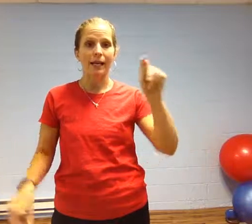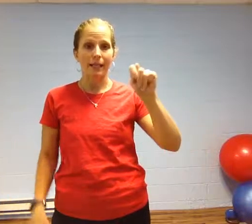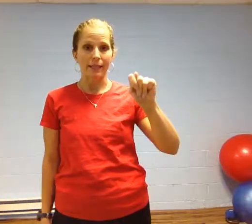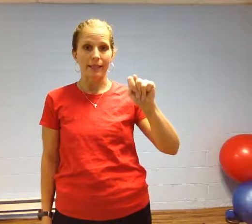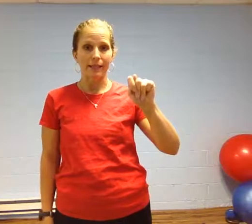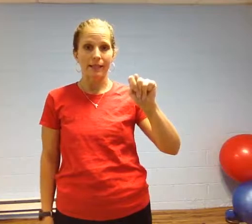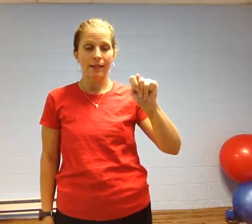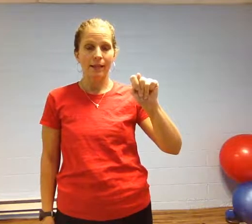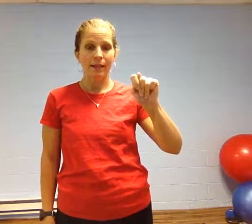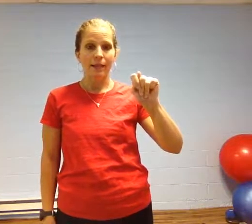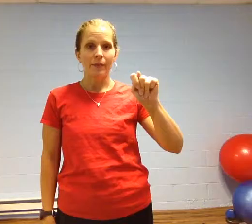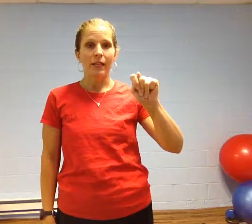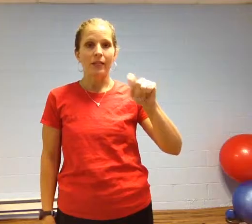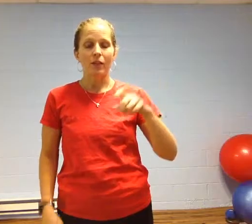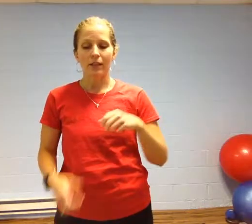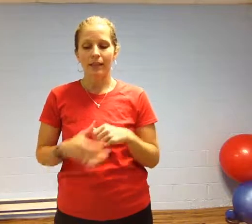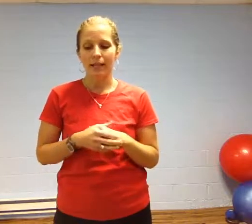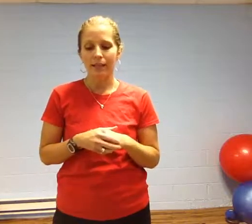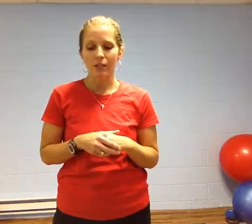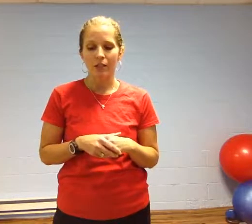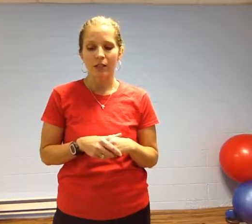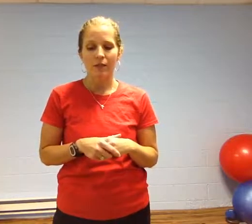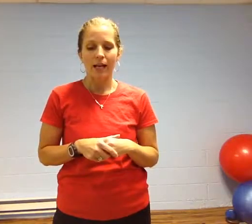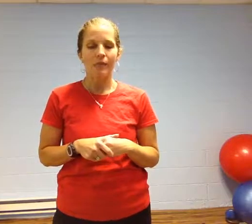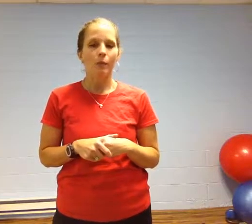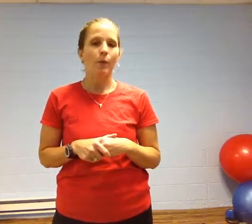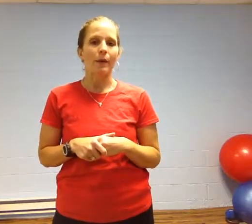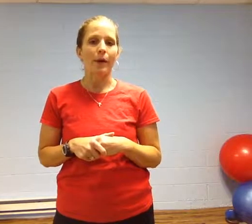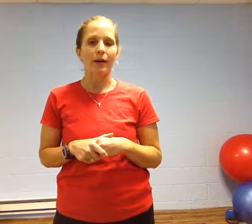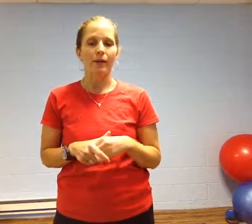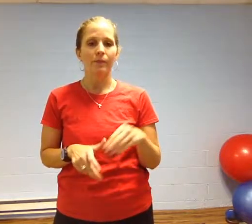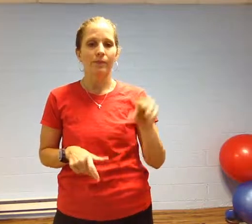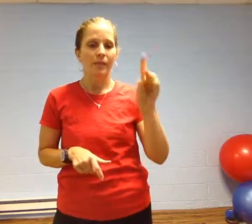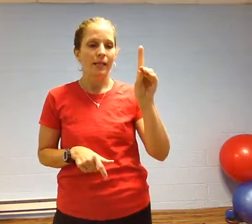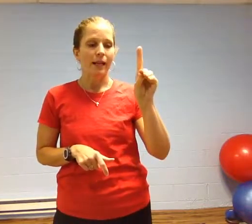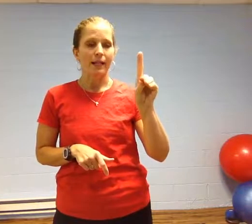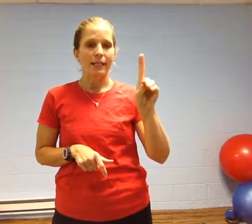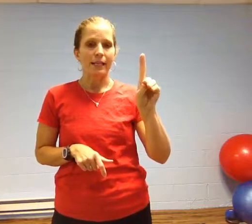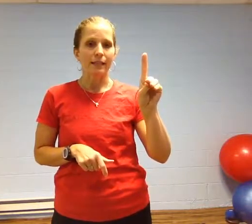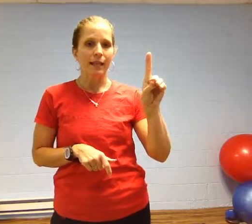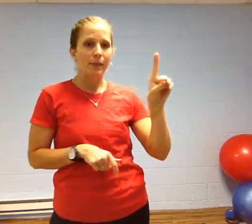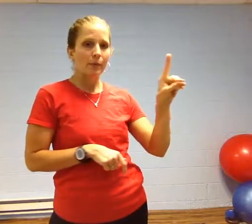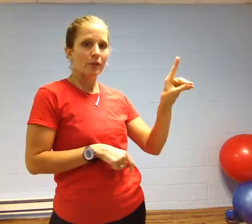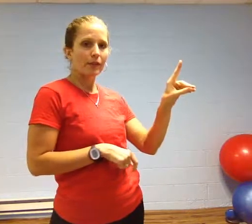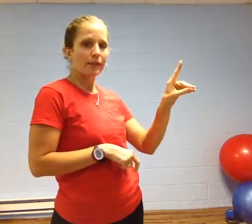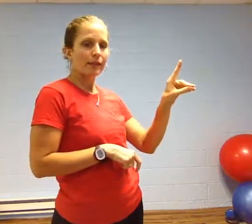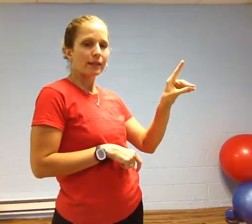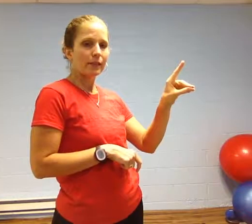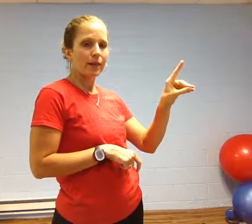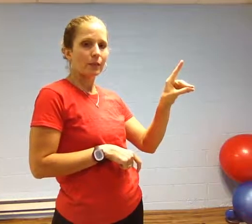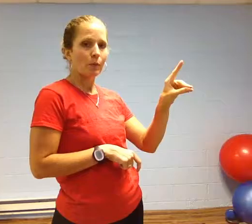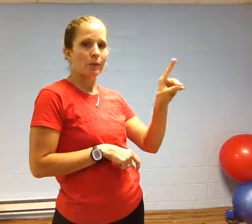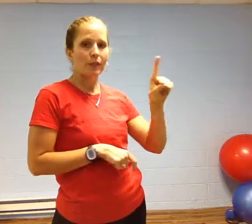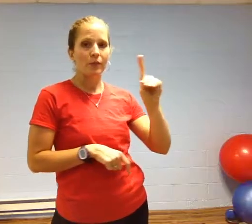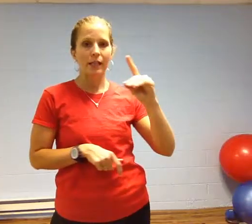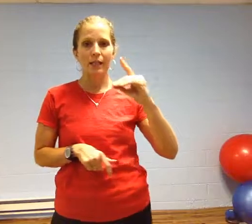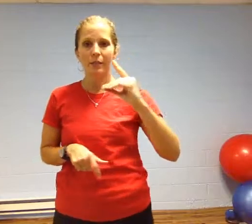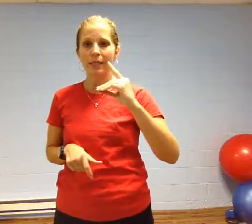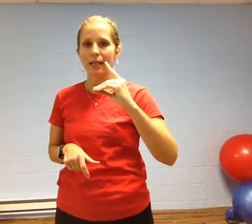Titus. The next card is Diocletian divides the Roman Empire. A D in sign language looks like this, and that's what we'll be using at the beginning of